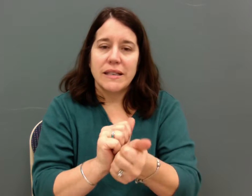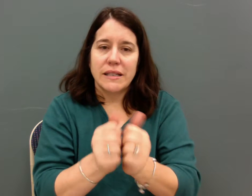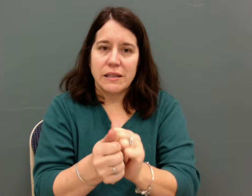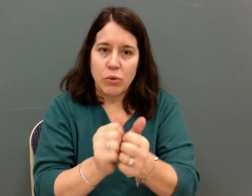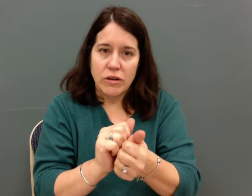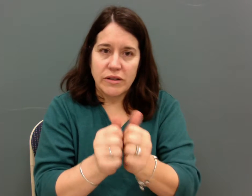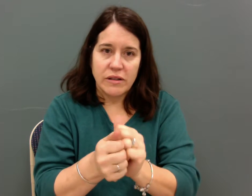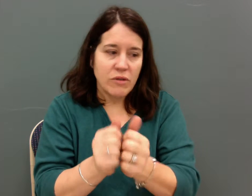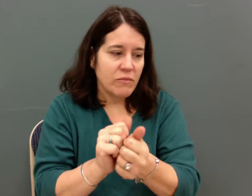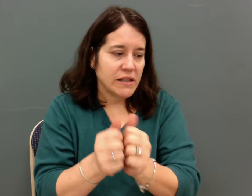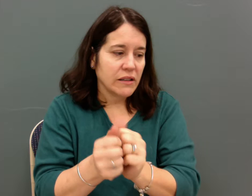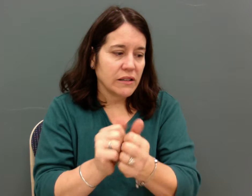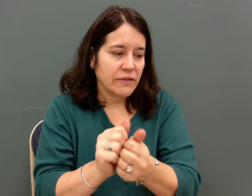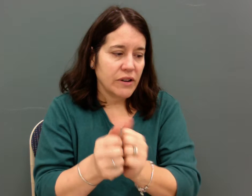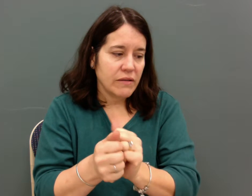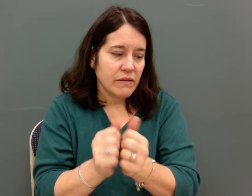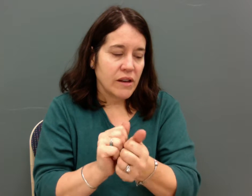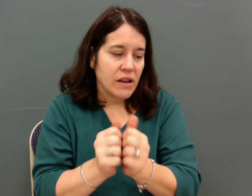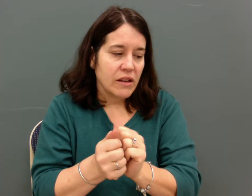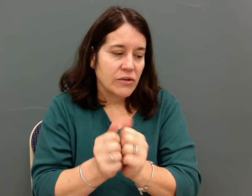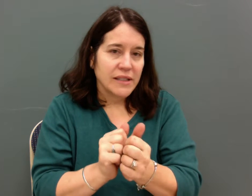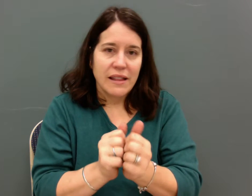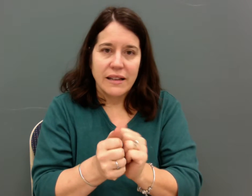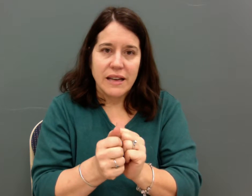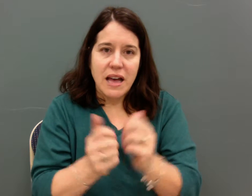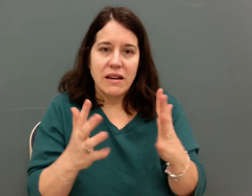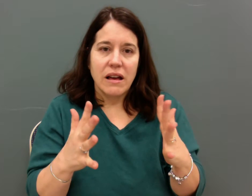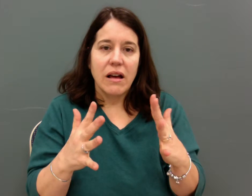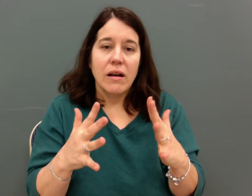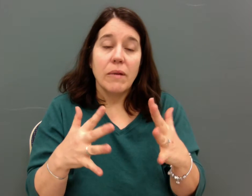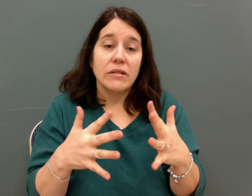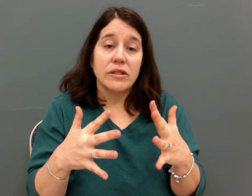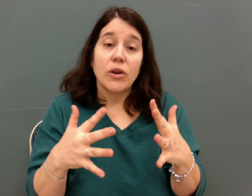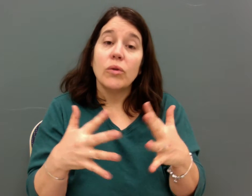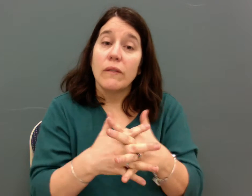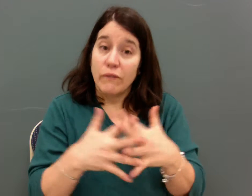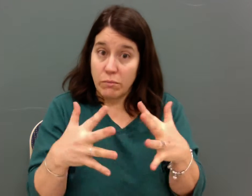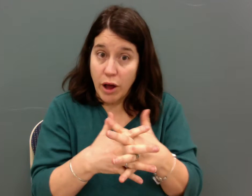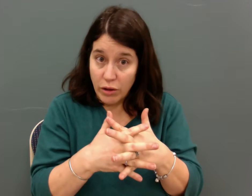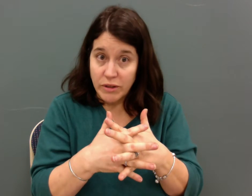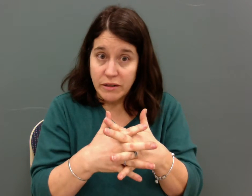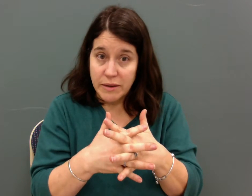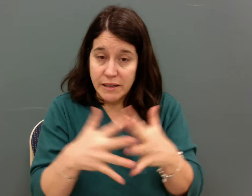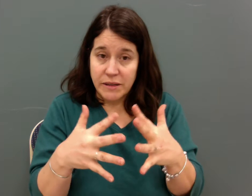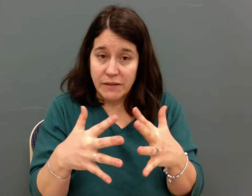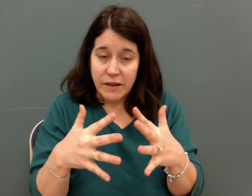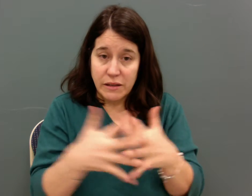is sports, so the movement's a little different. You'll see that sign. Also, football. Talked about specific